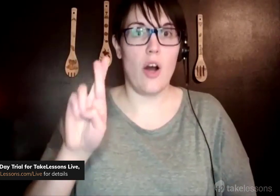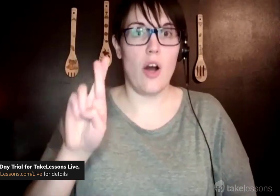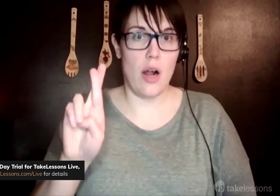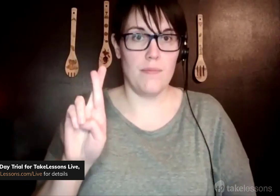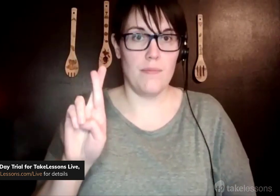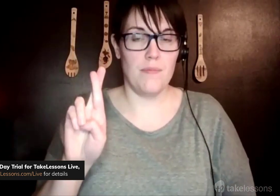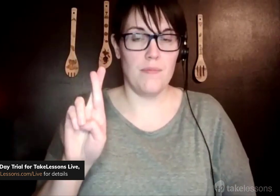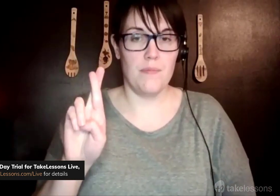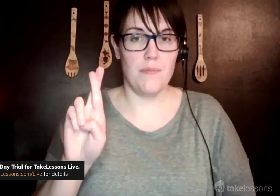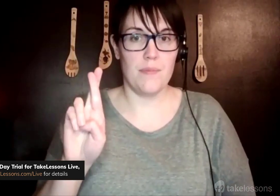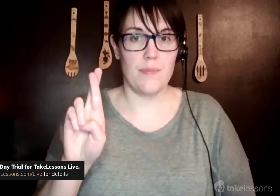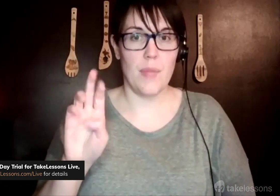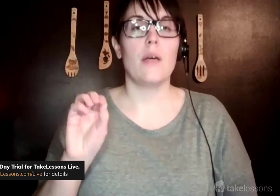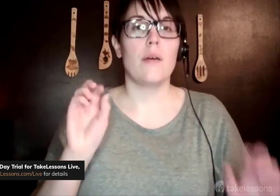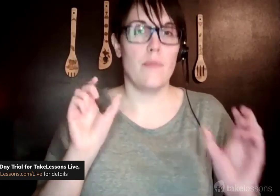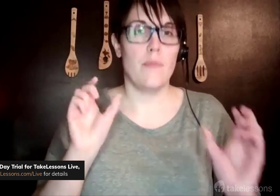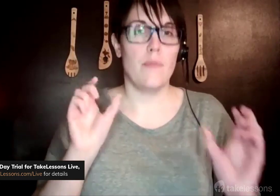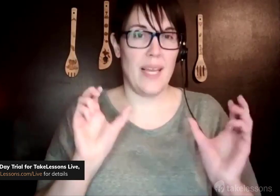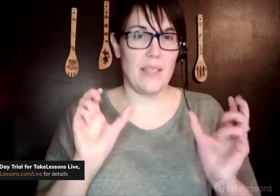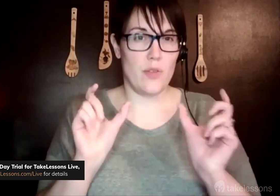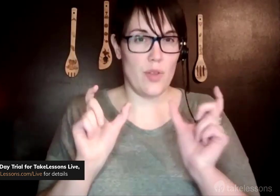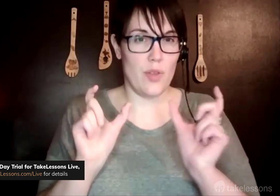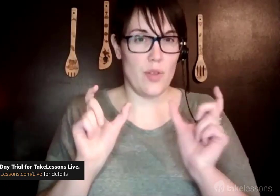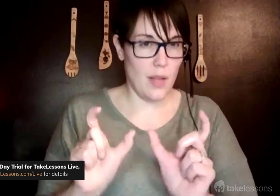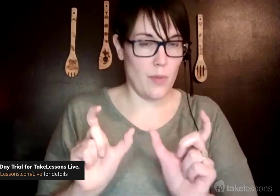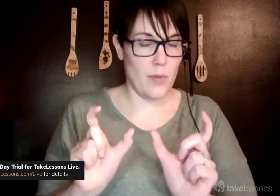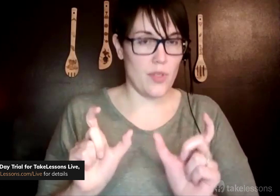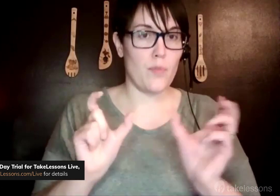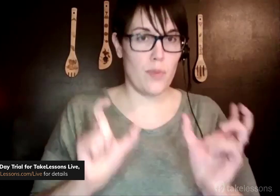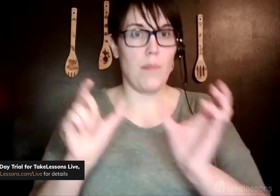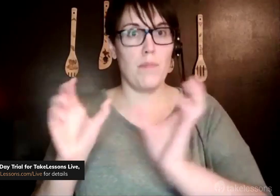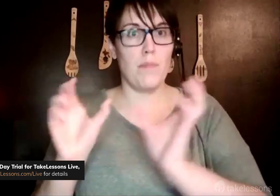P-E-R, because those are the syllables, proper.